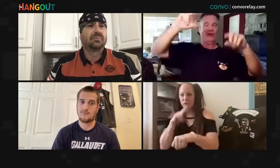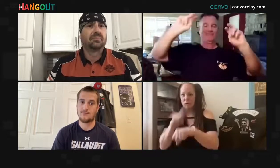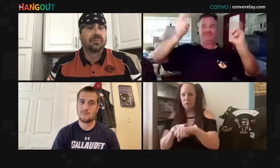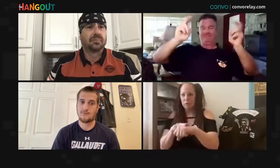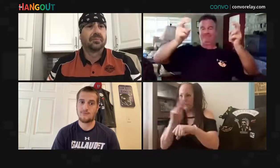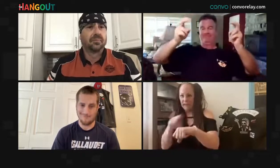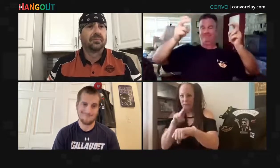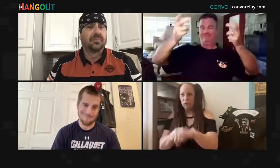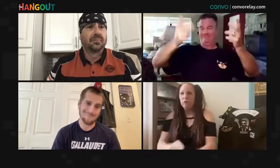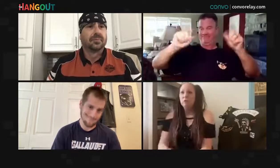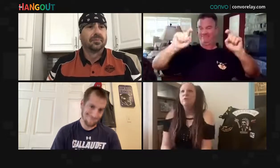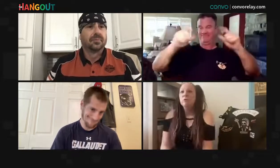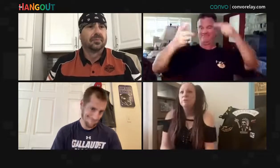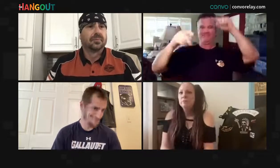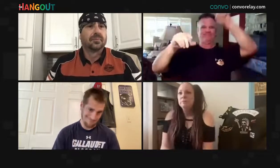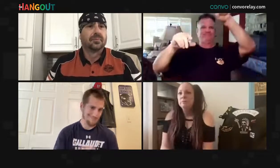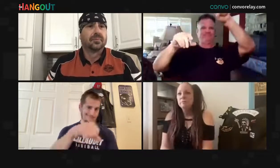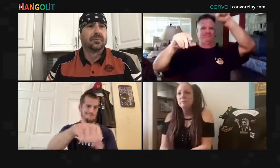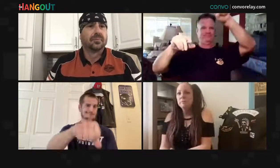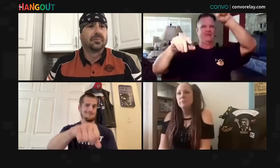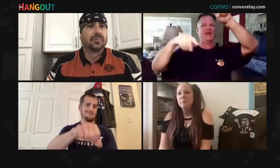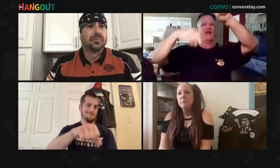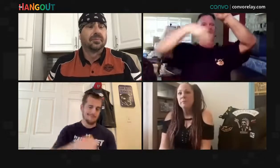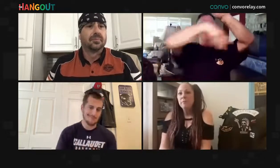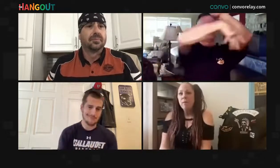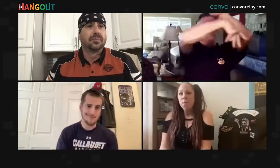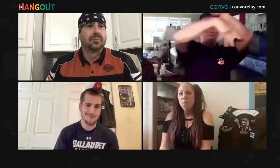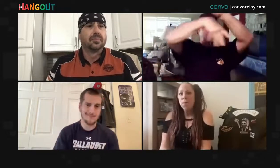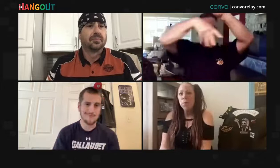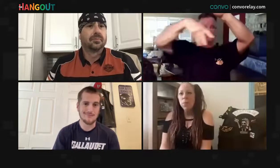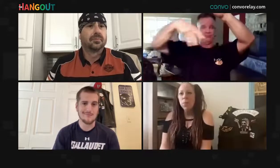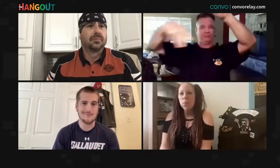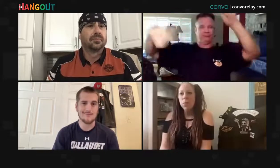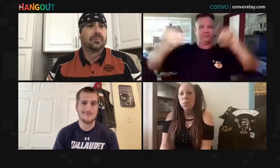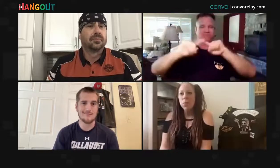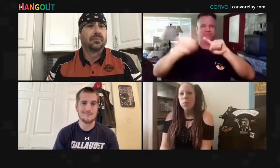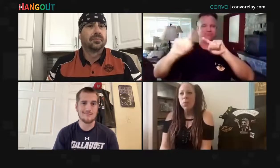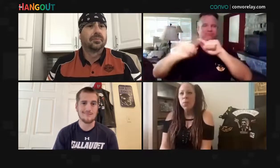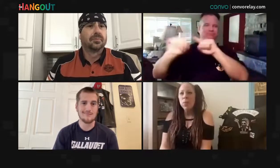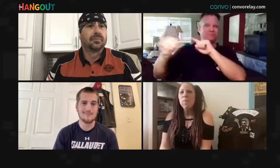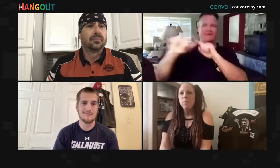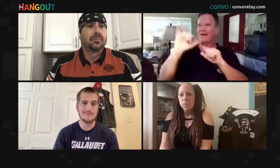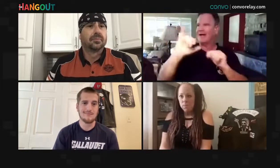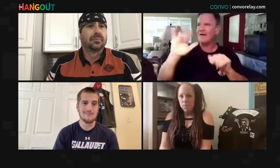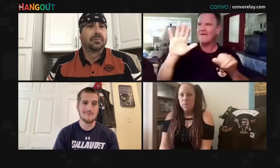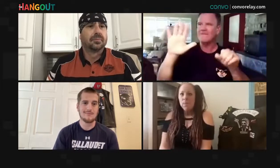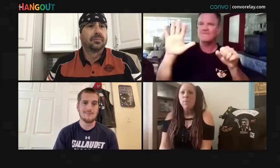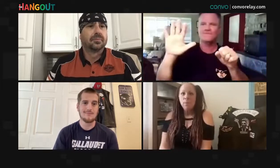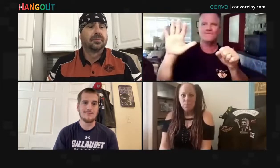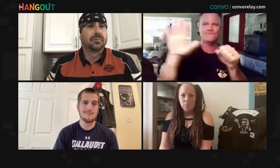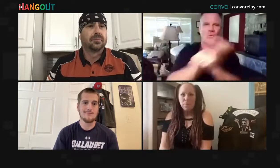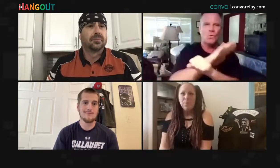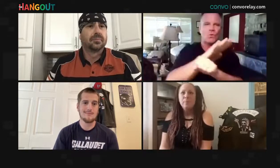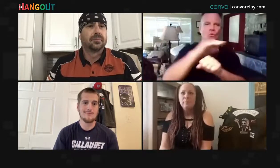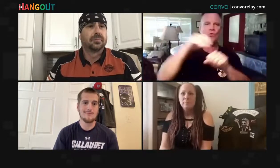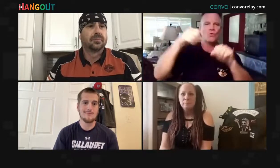I think of them as the, bikers headquarters. It's national. Um, This is and Kim. then, below you have the different